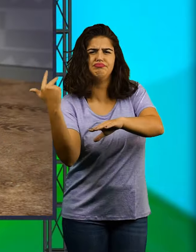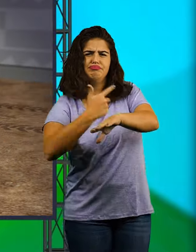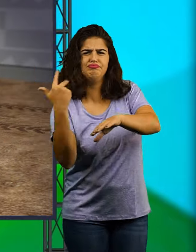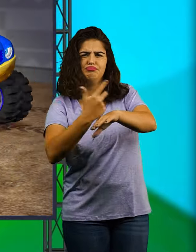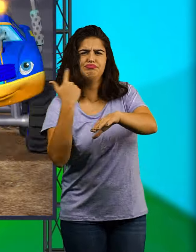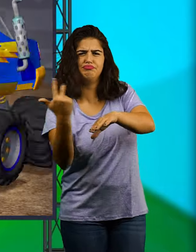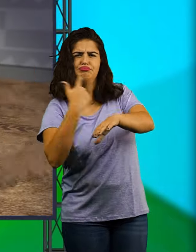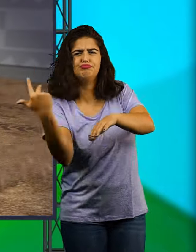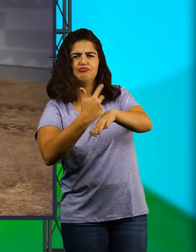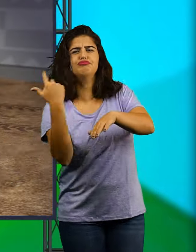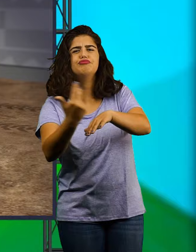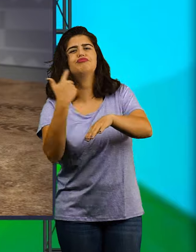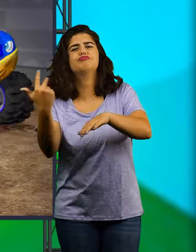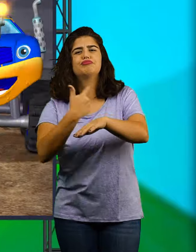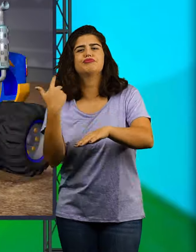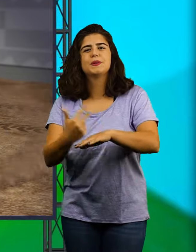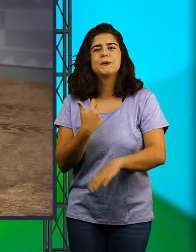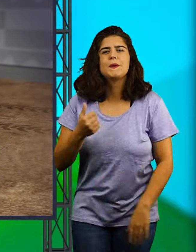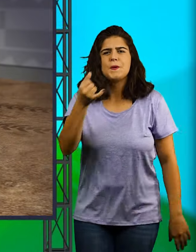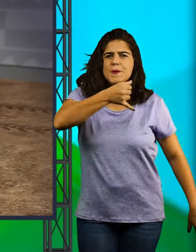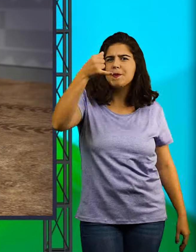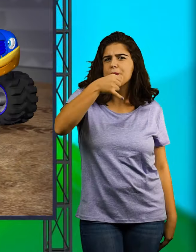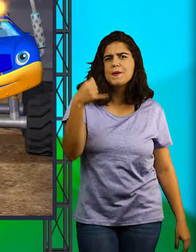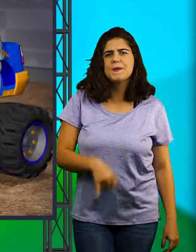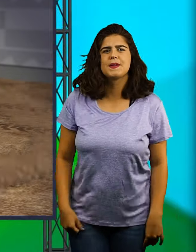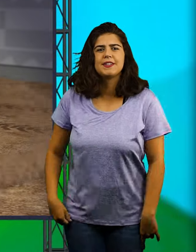fast. Vroom! Vroom, vroom!